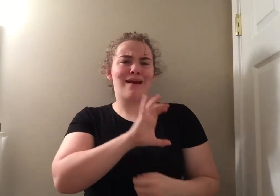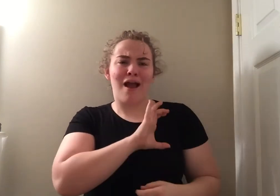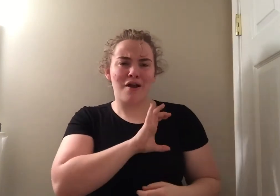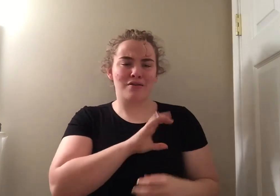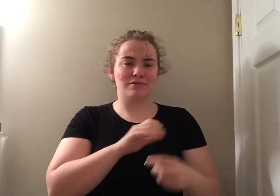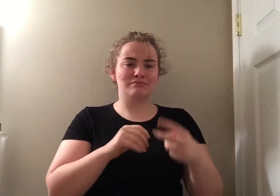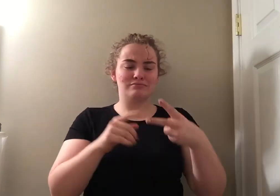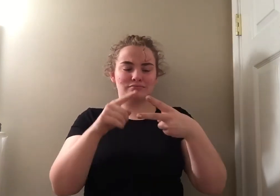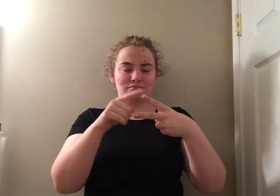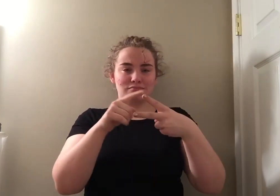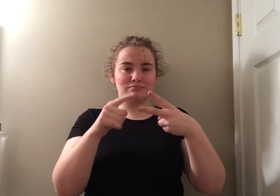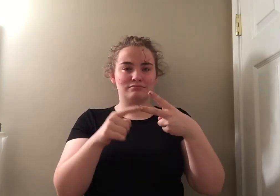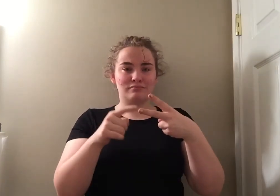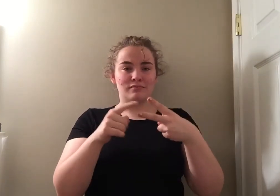learner's position, and I'm ready to move on.